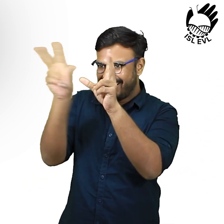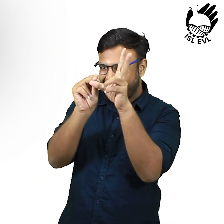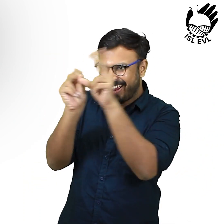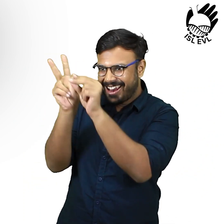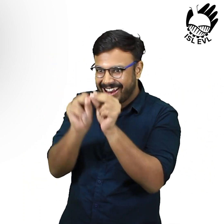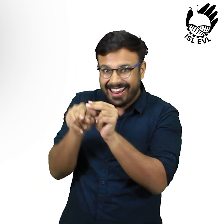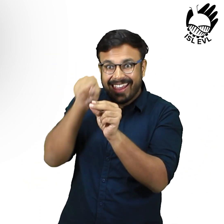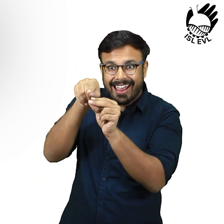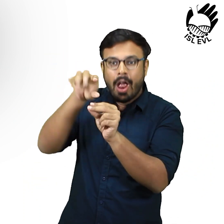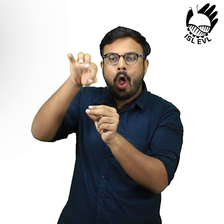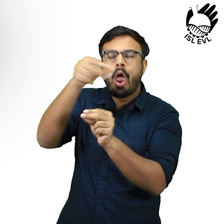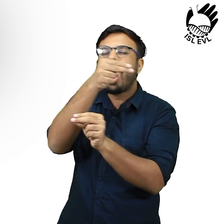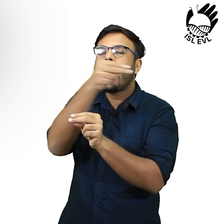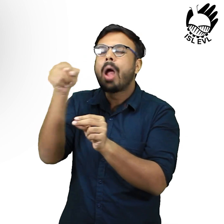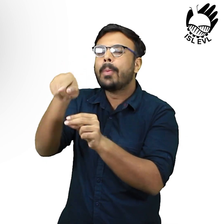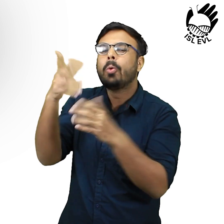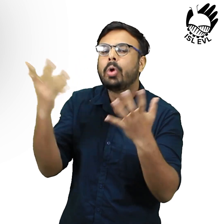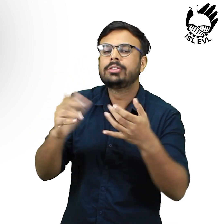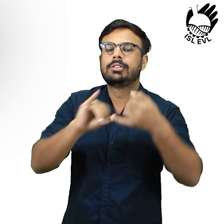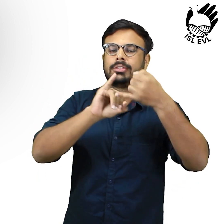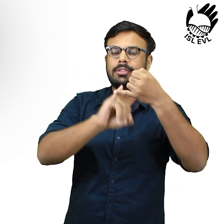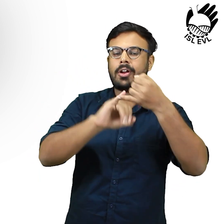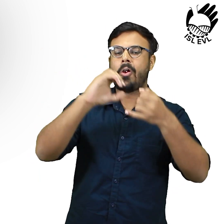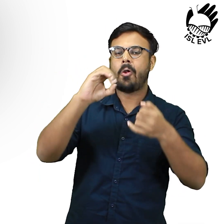sugar or salt are solutes.